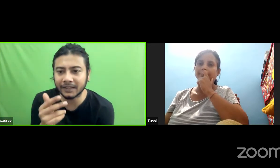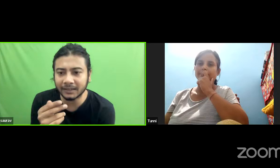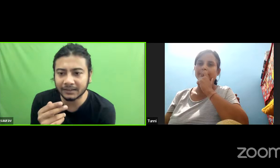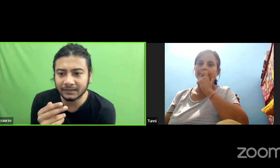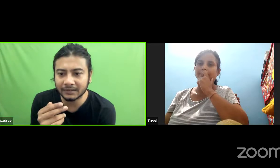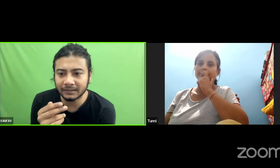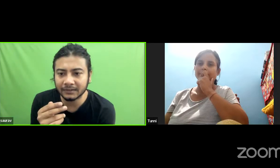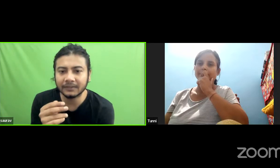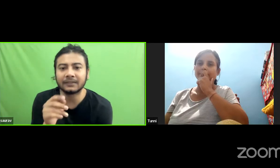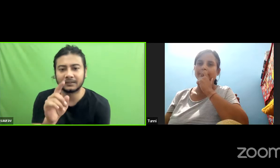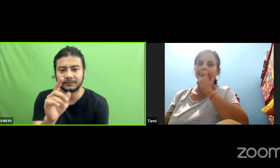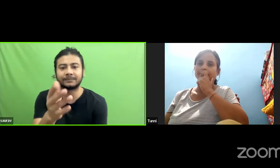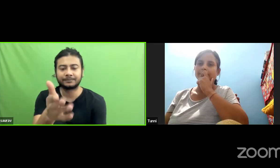that? Okay. Ask quickly.